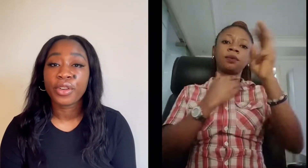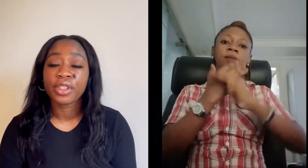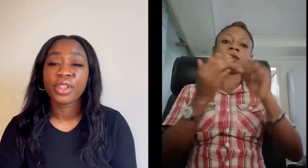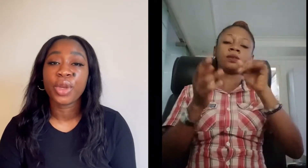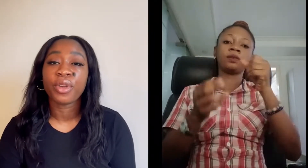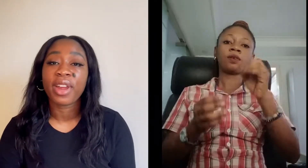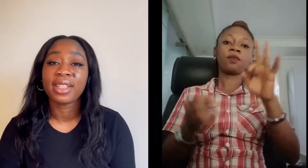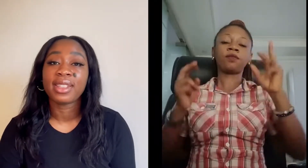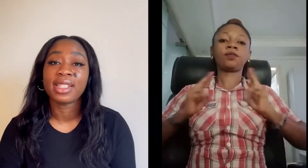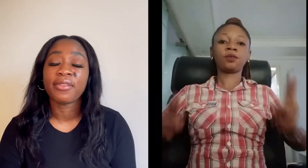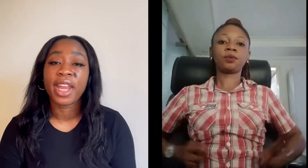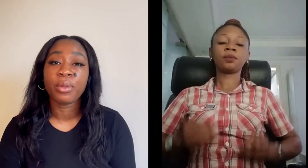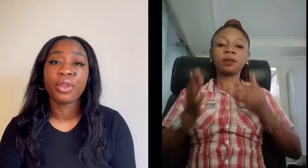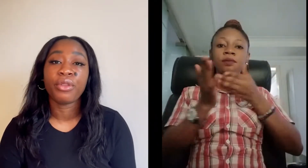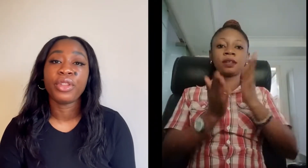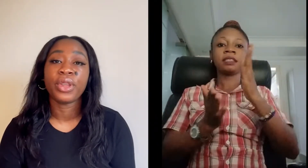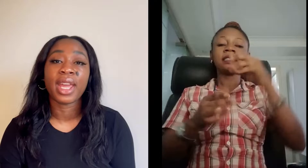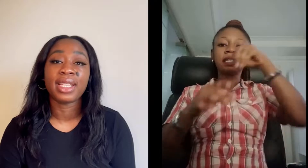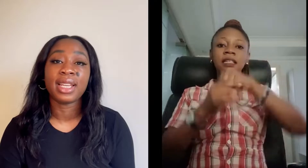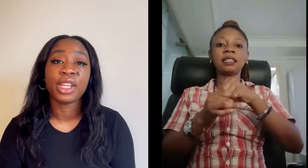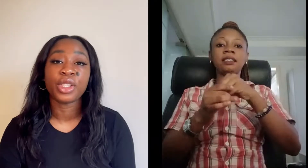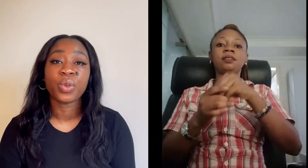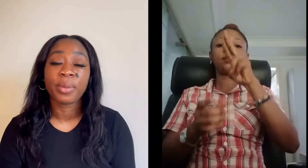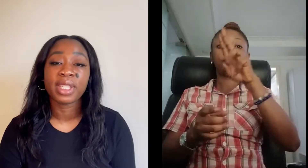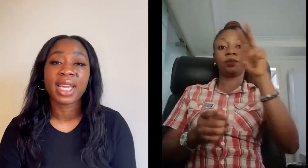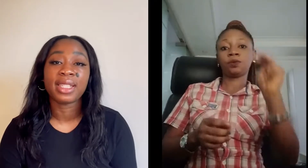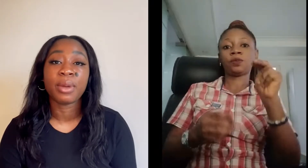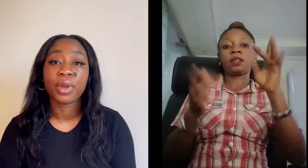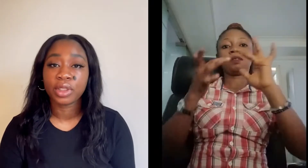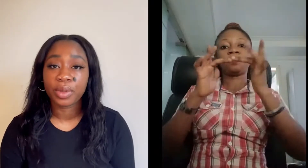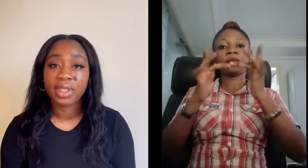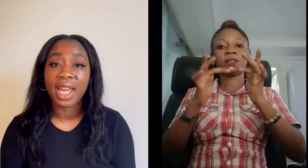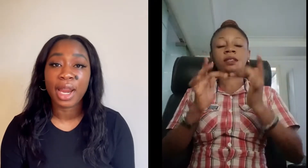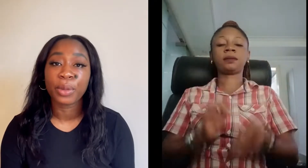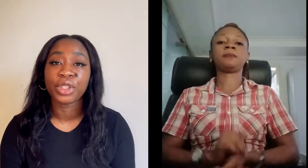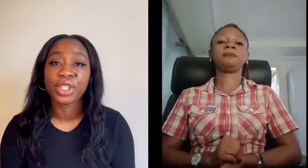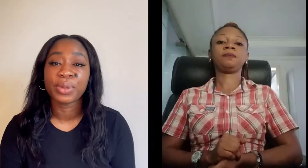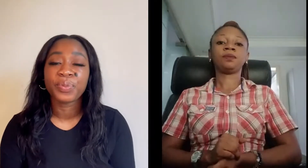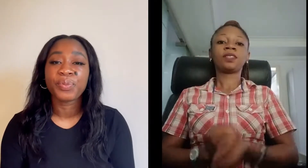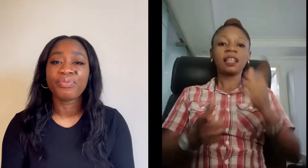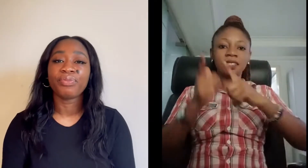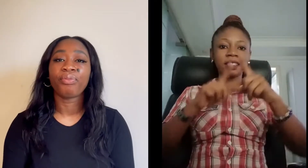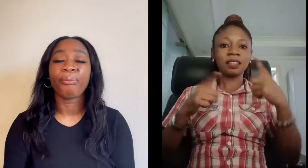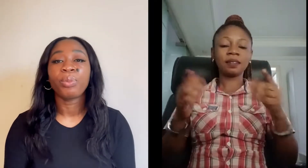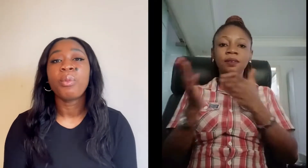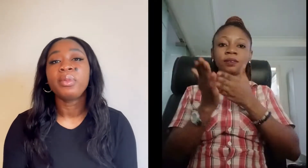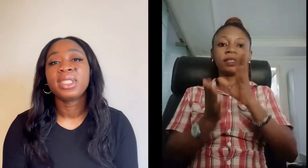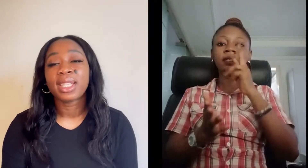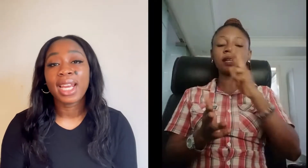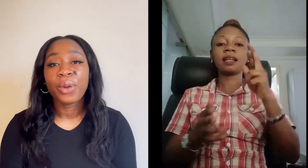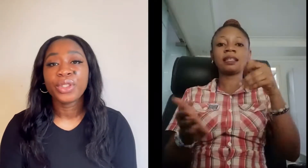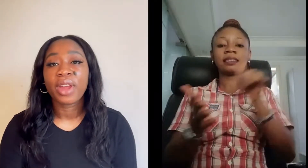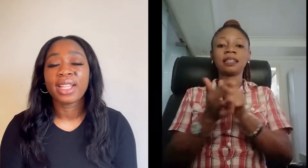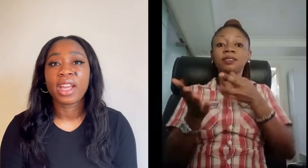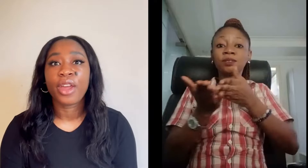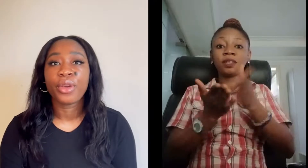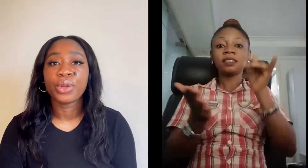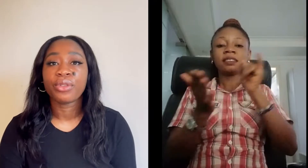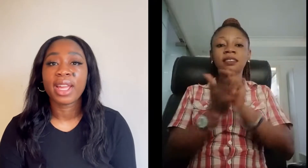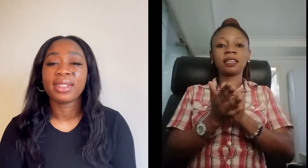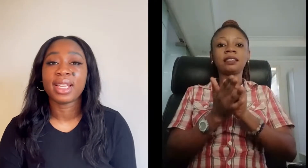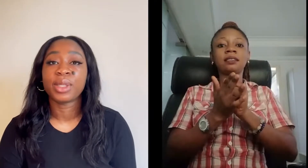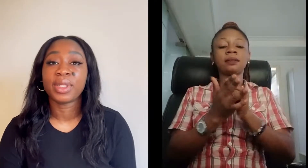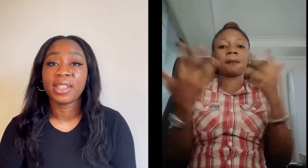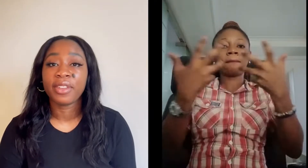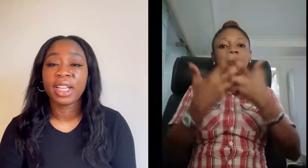of Universal Human Rights is available through the United Nations websites in multiple sign languages. Sign language rights are